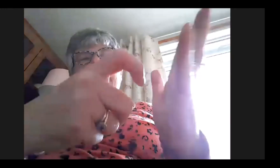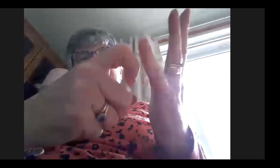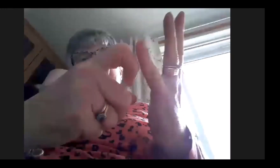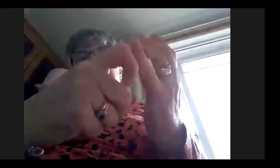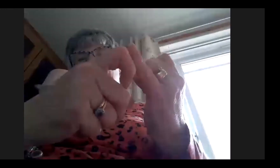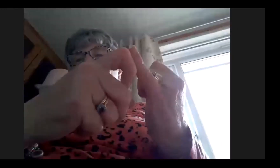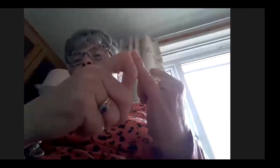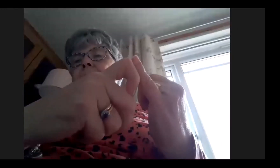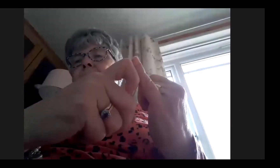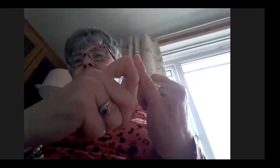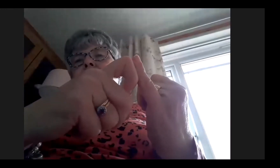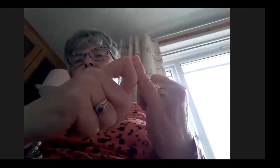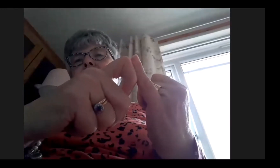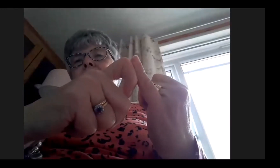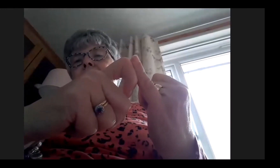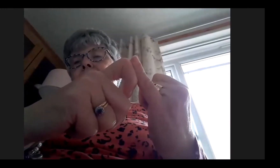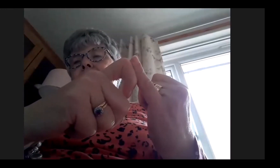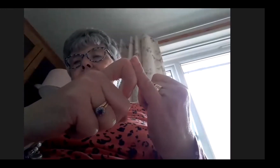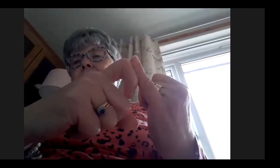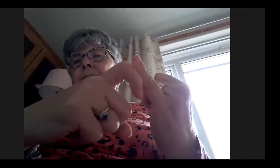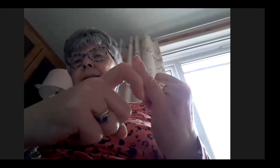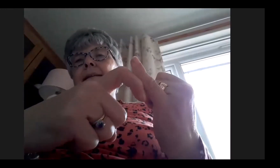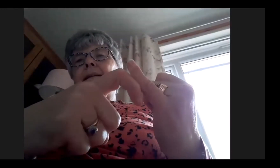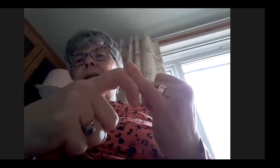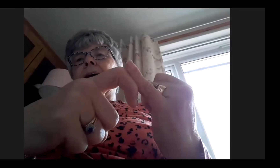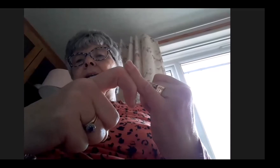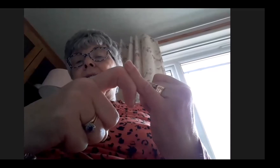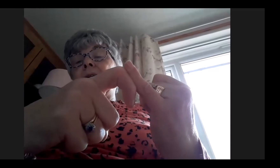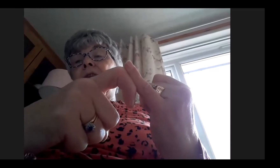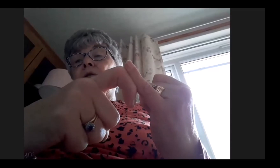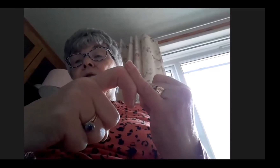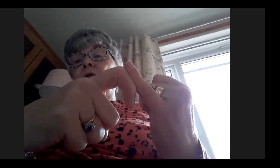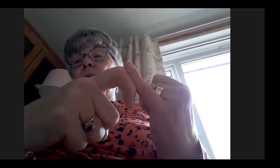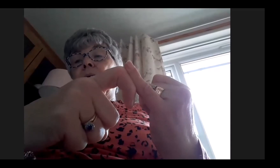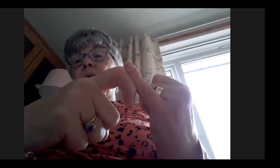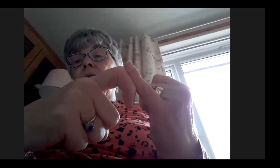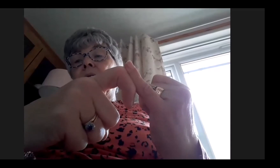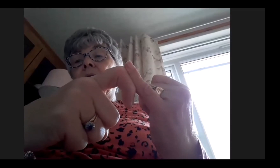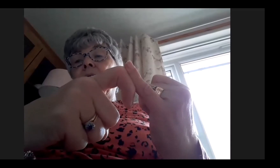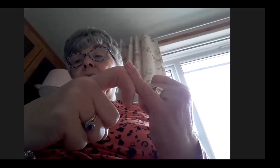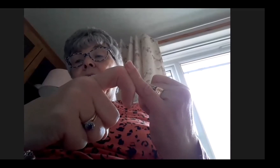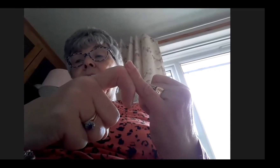K, K is difficult as well.